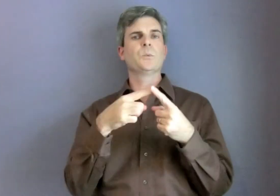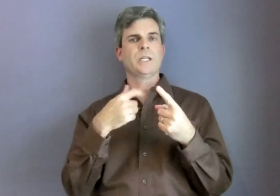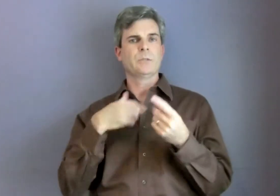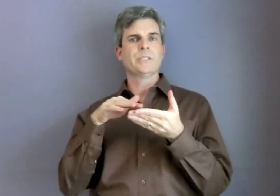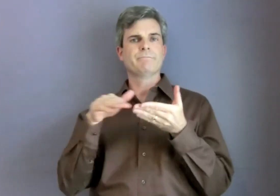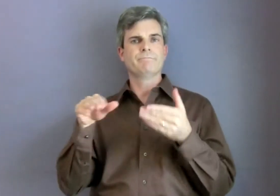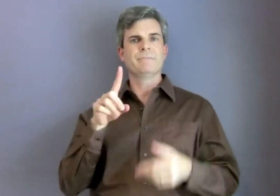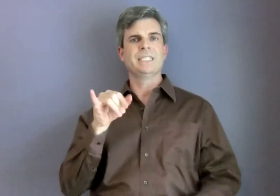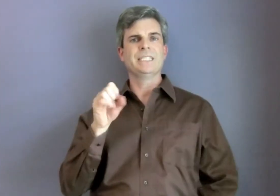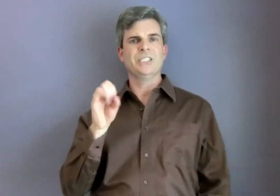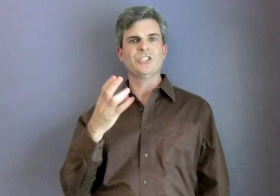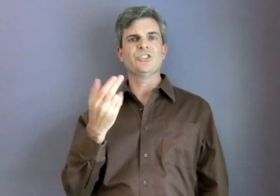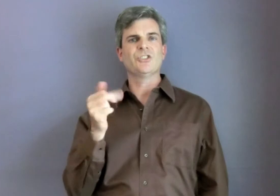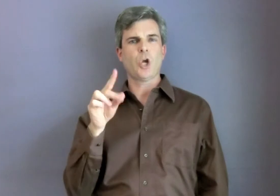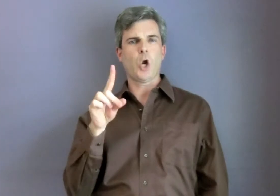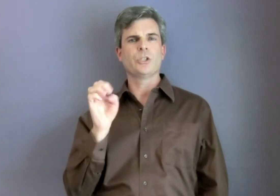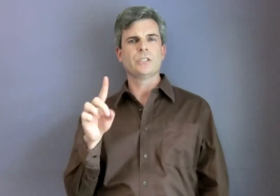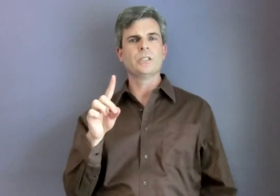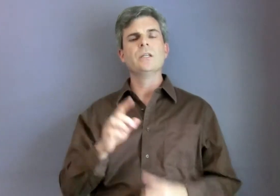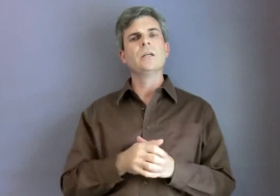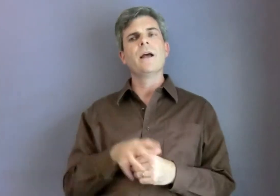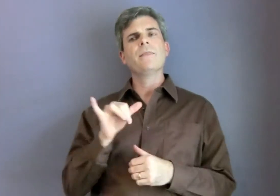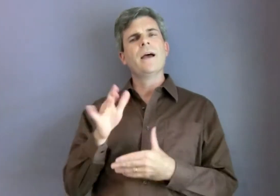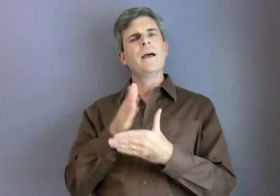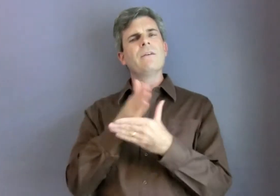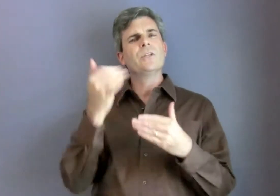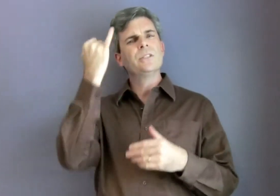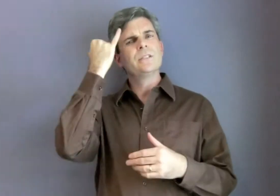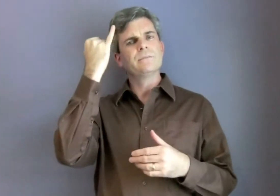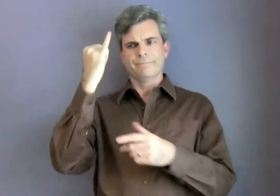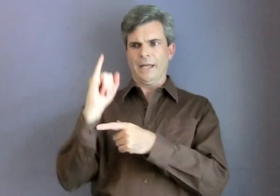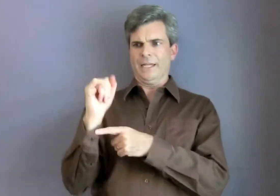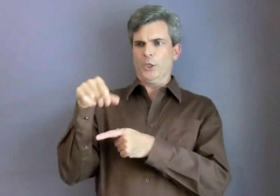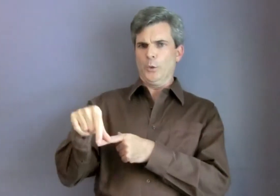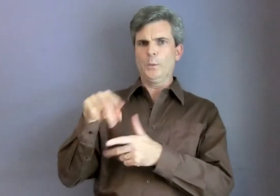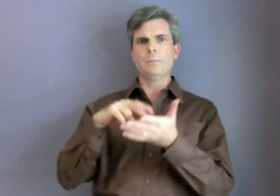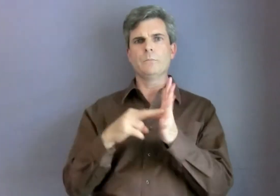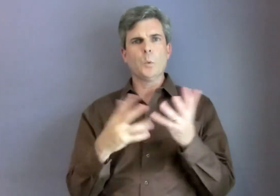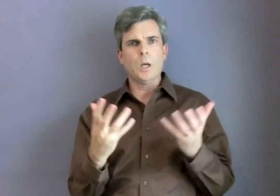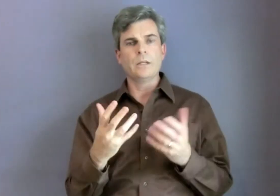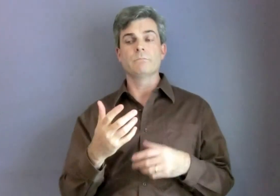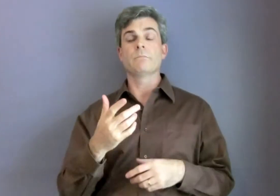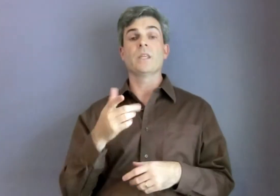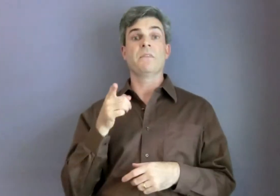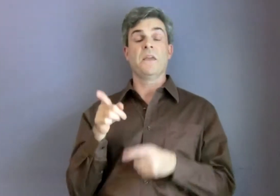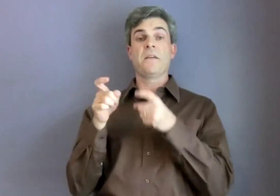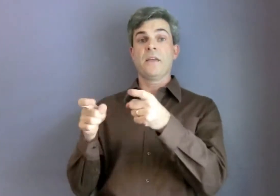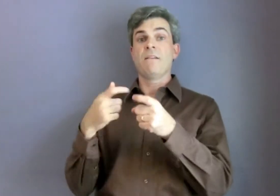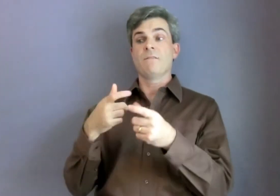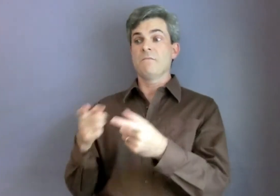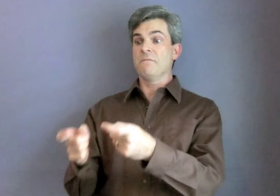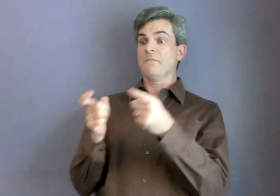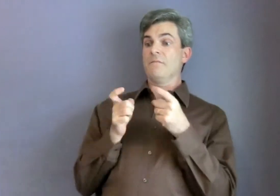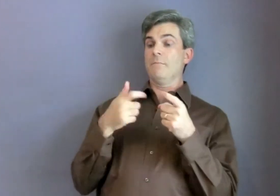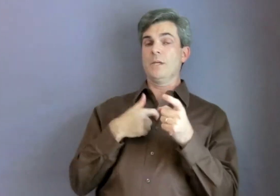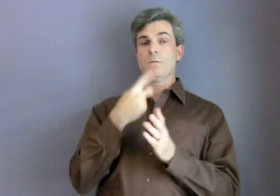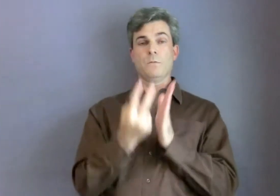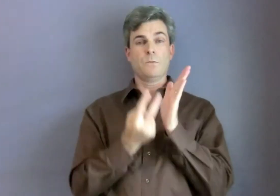average IQ really mean? It meant that when I was given 2.5 hours to take a test that anyone here would take in 50